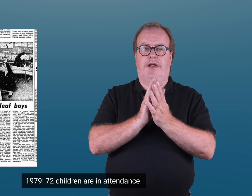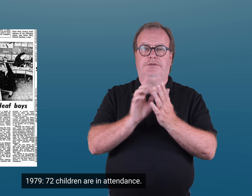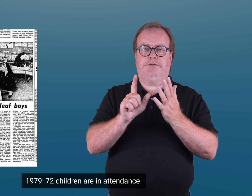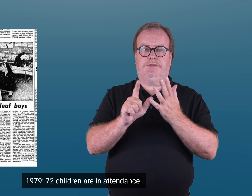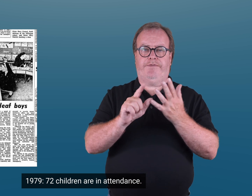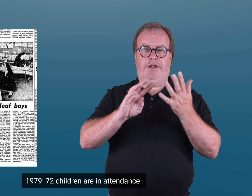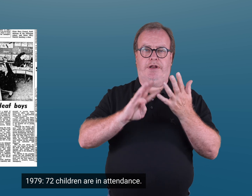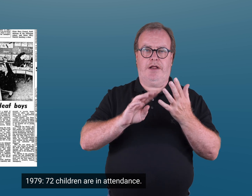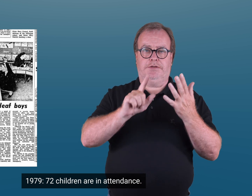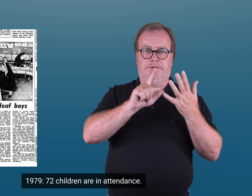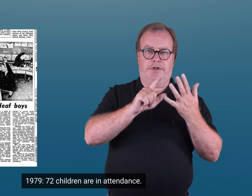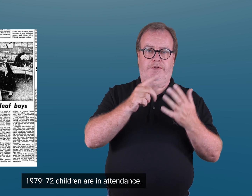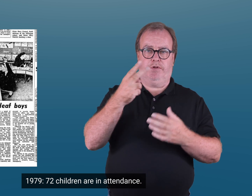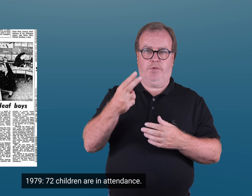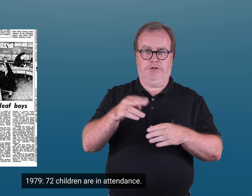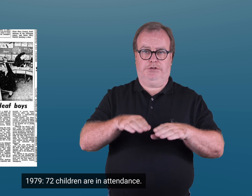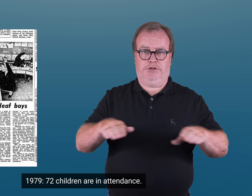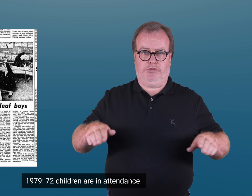1979. 72 children are in attendance.